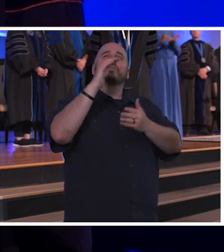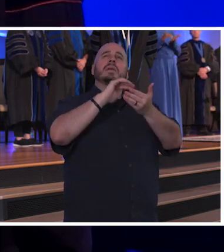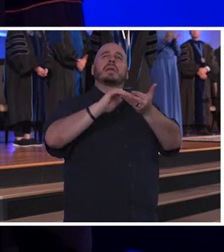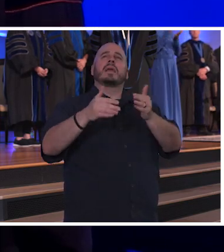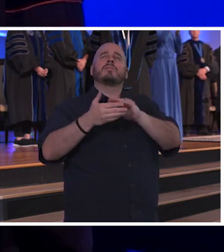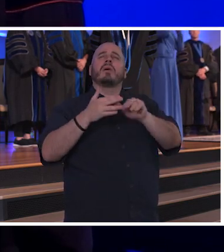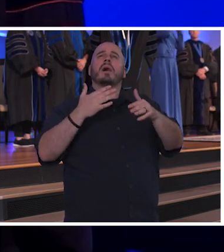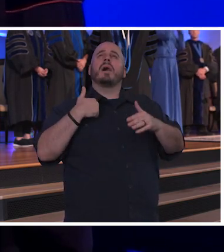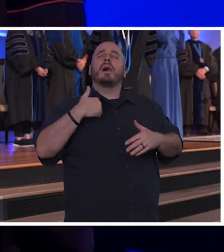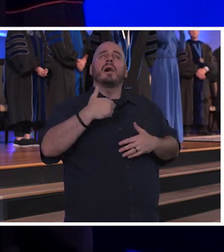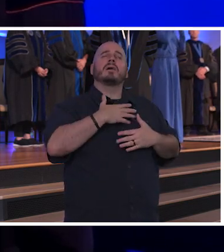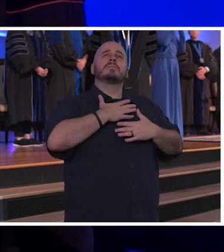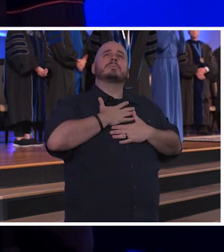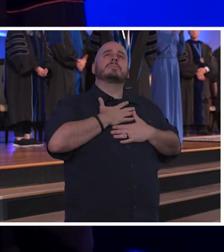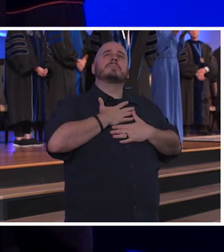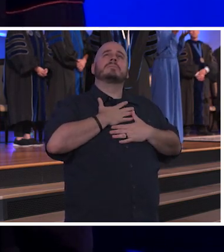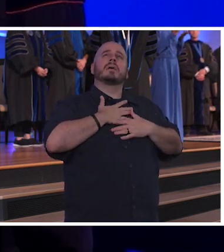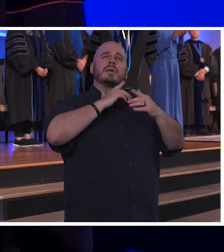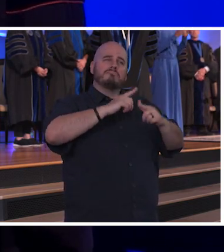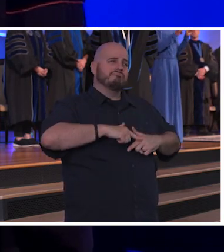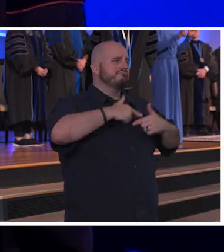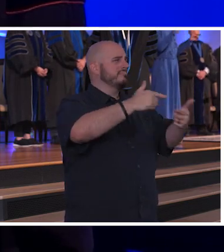and we forgive others.